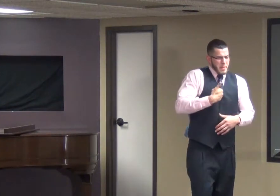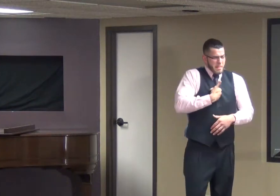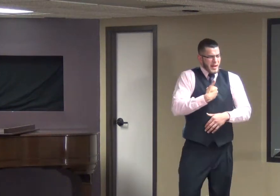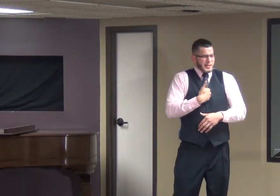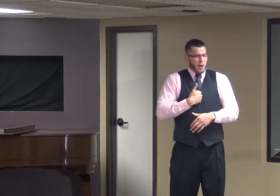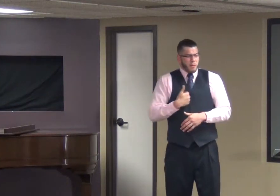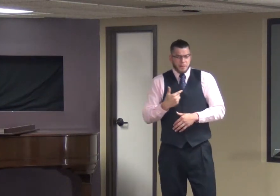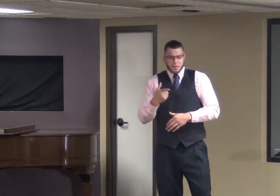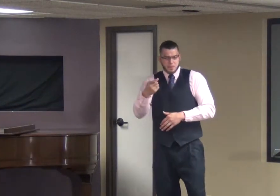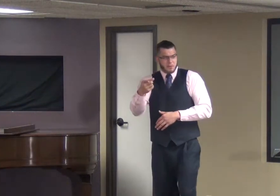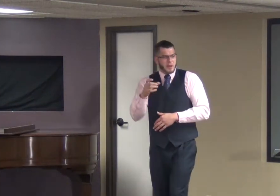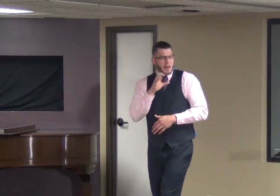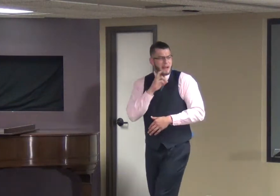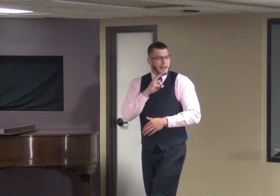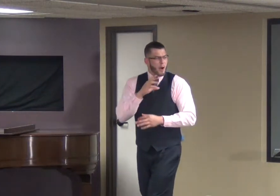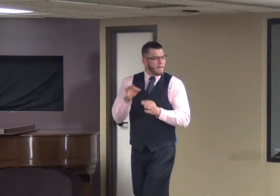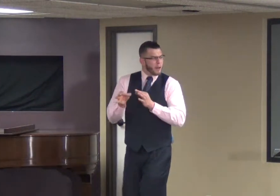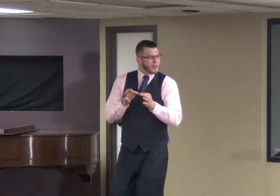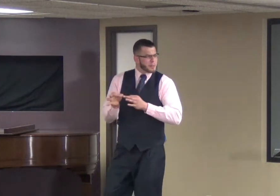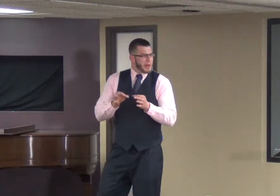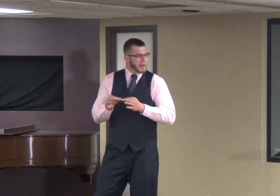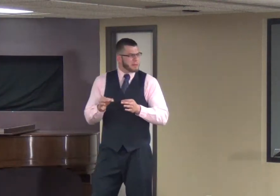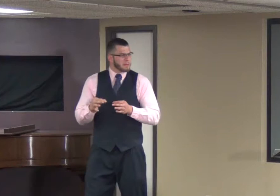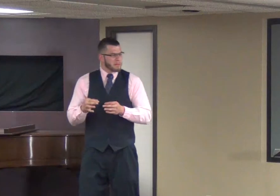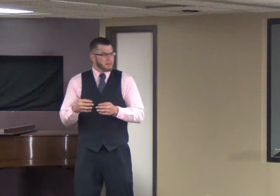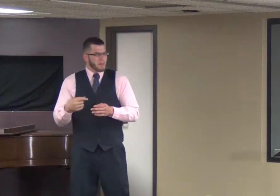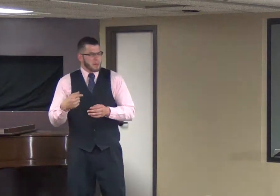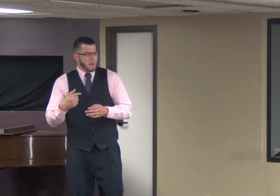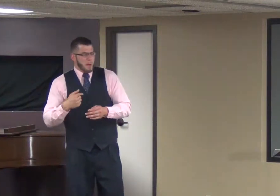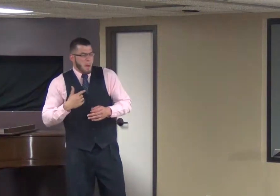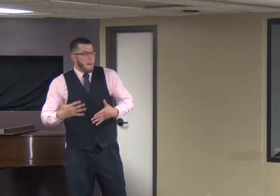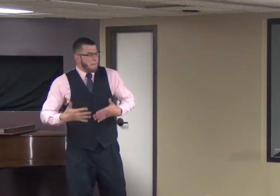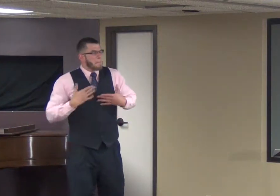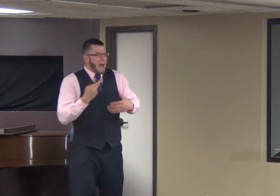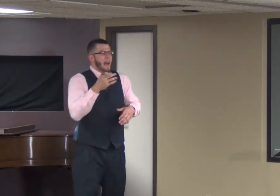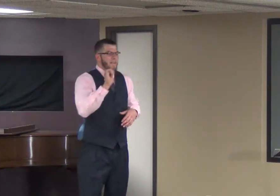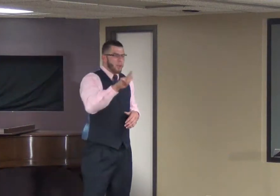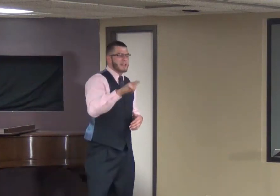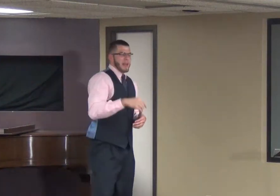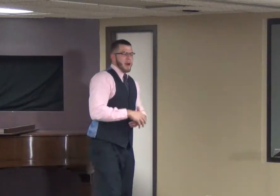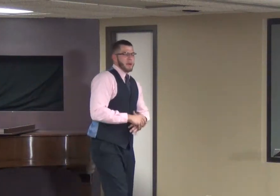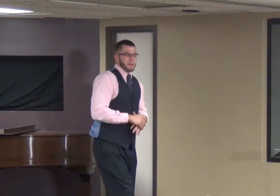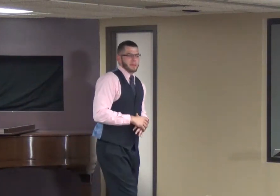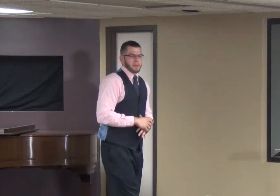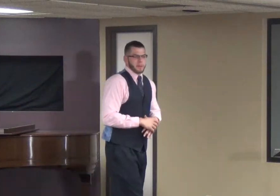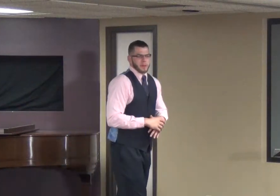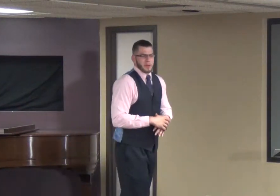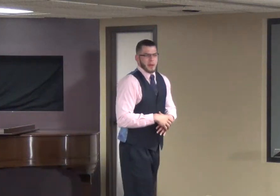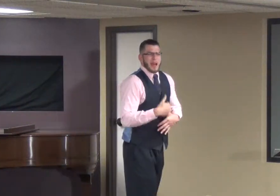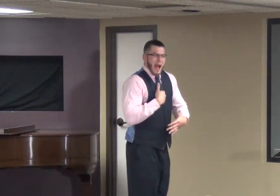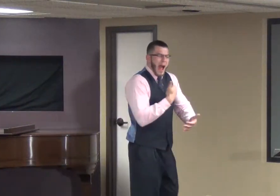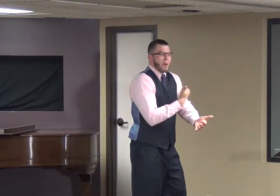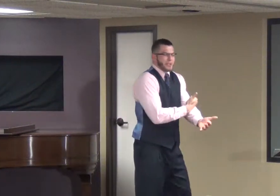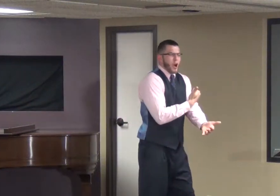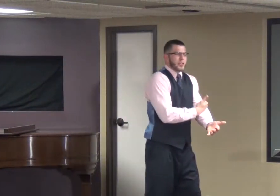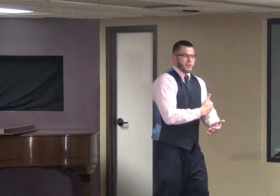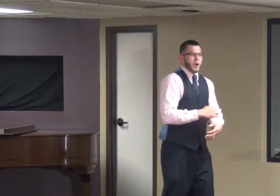Me, myself, Carol Beller explained, my life was hell. I was on